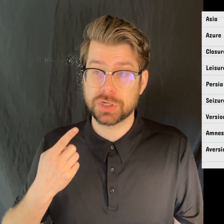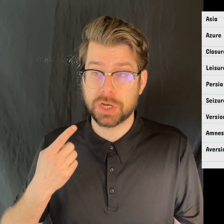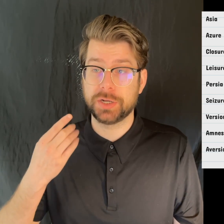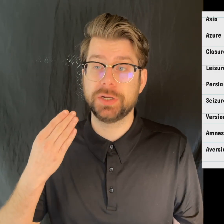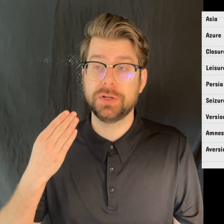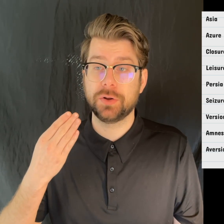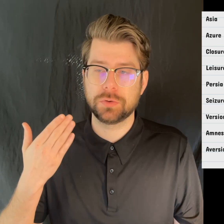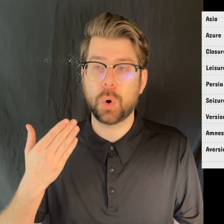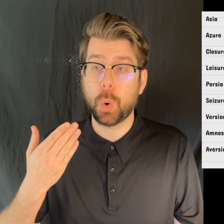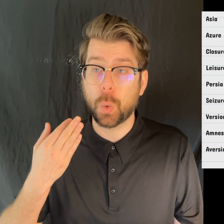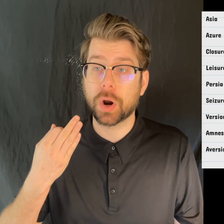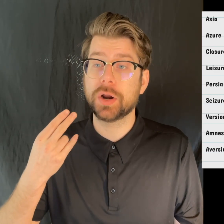conclusion or